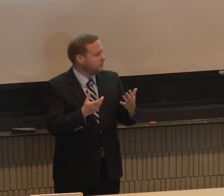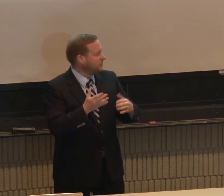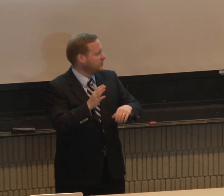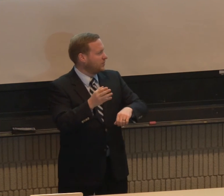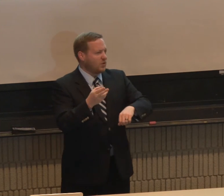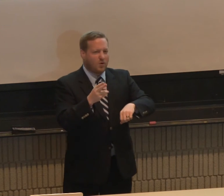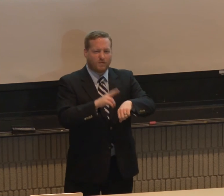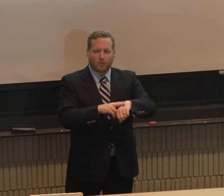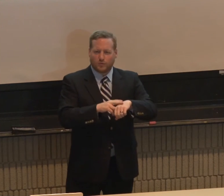language.